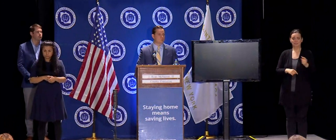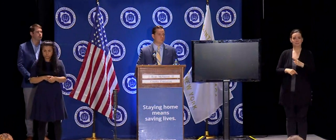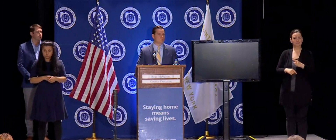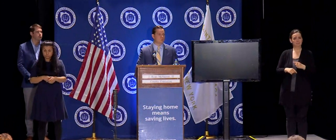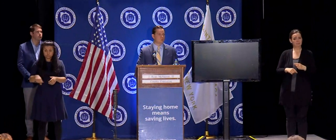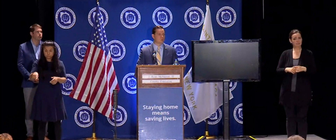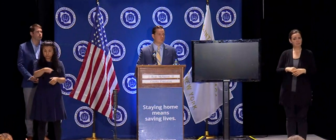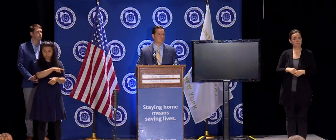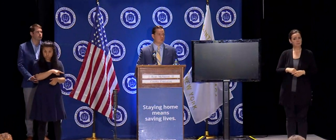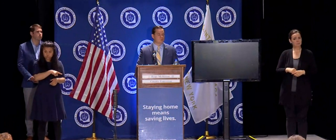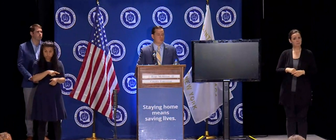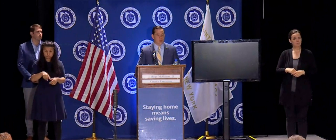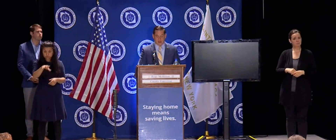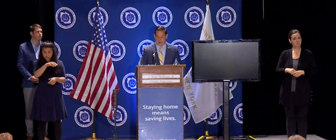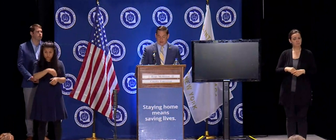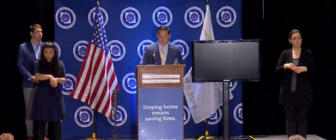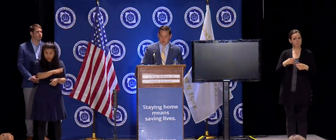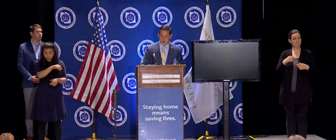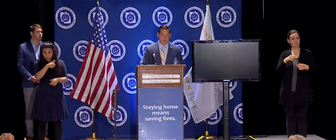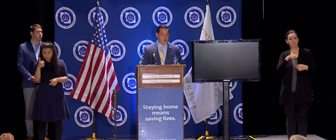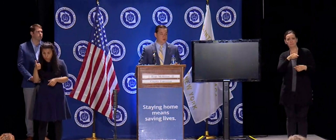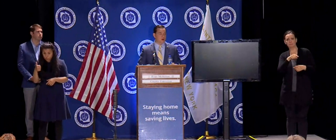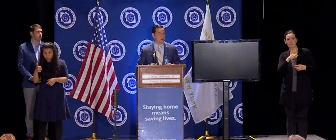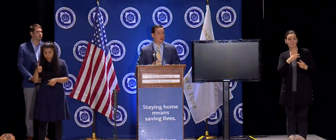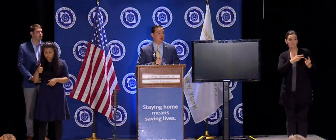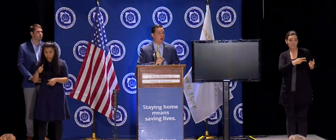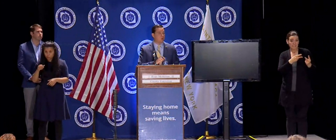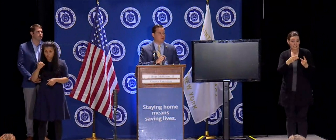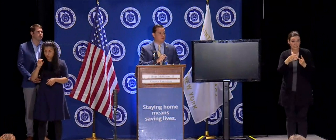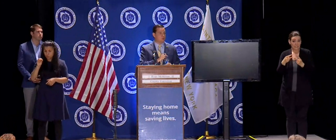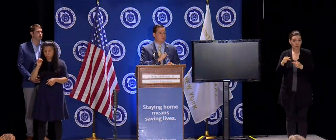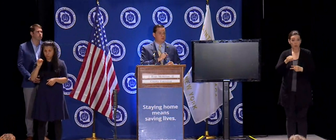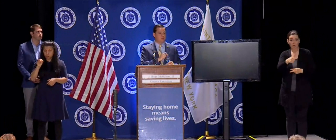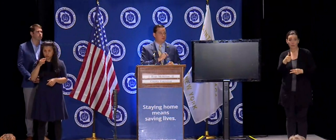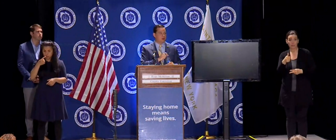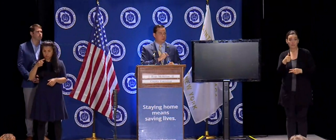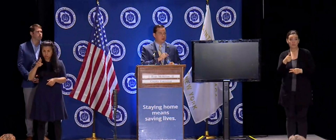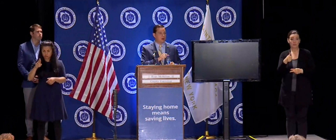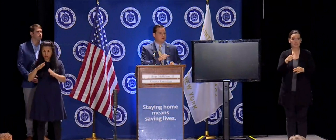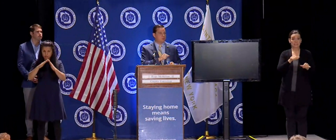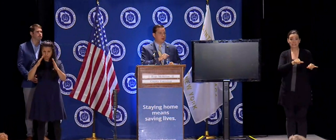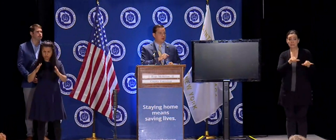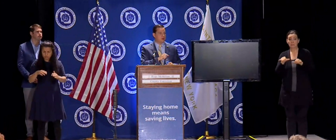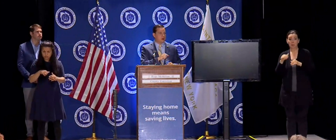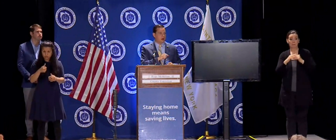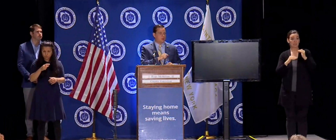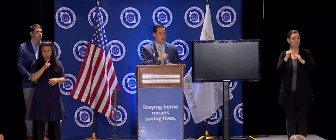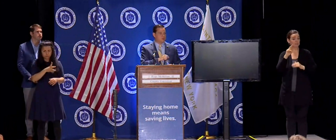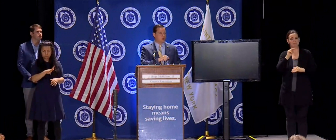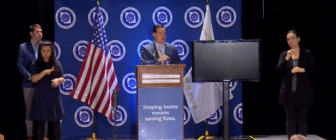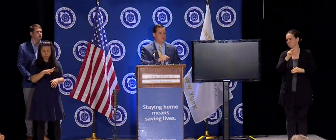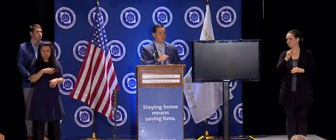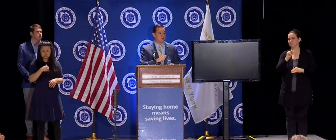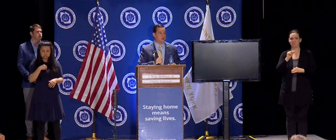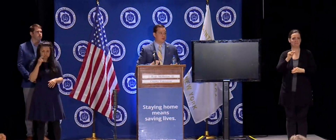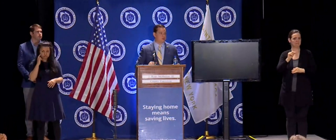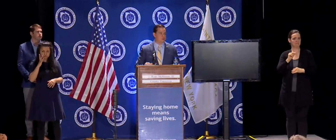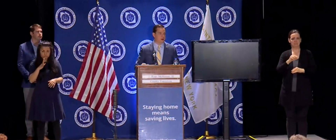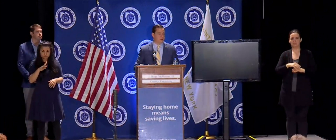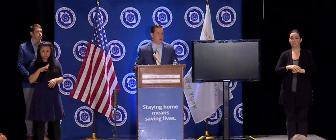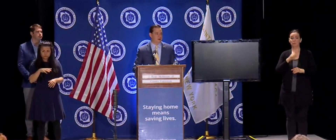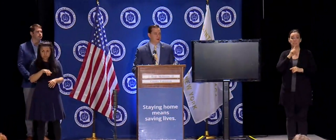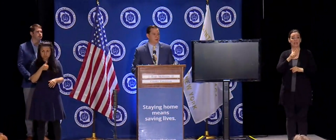if so, can you tell us about it? I did not visit a similar site. I won't speak for anybody else, but there is no other similar